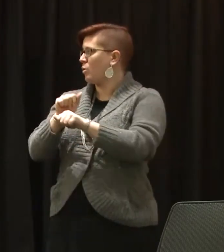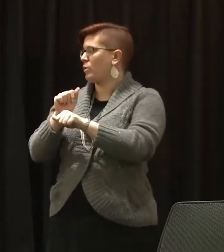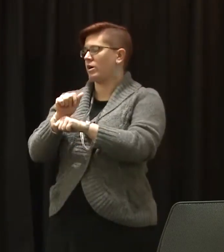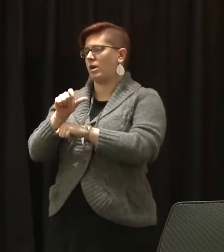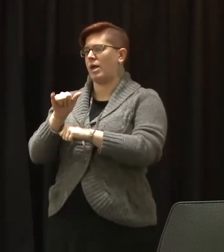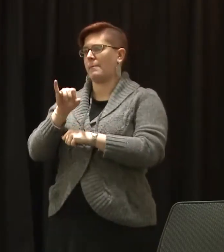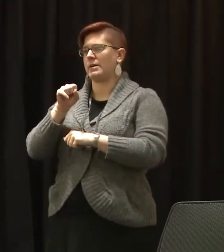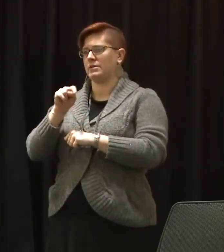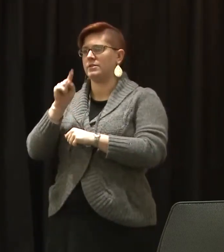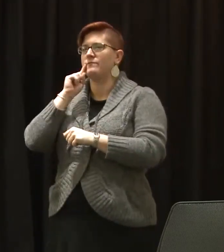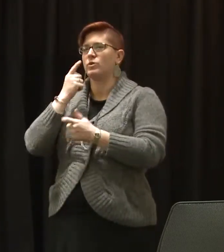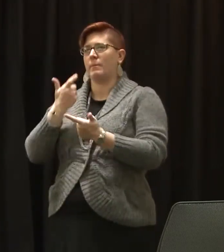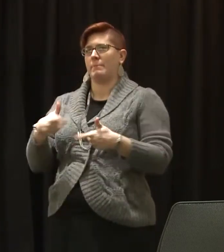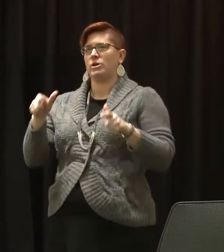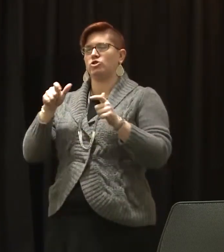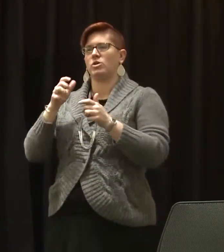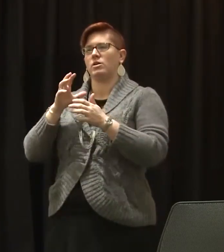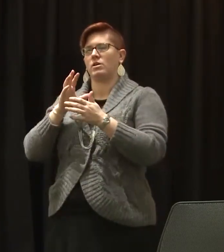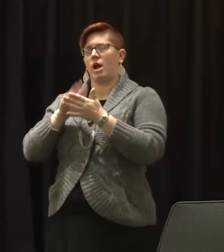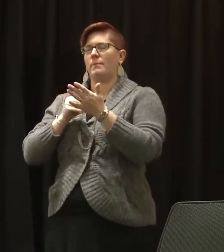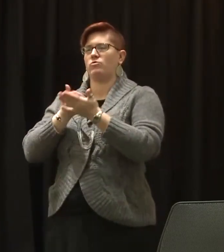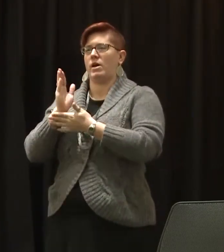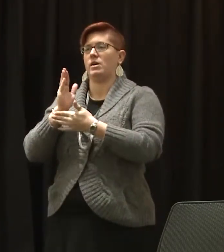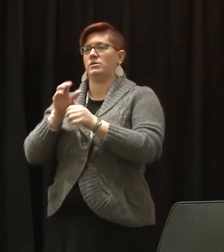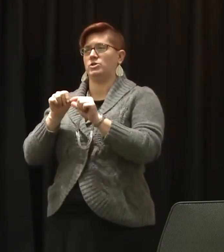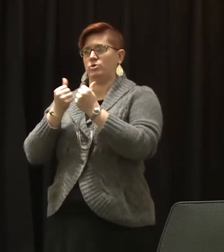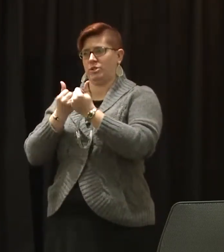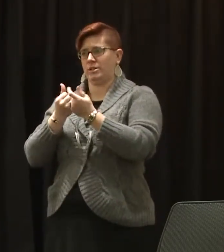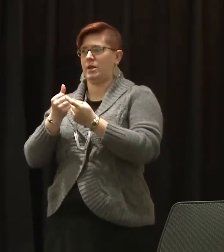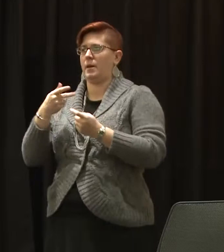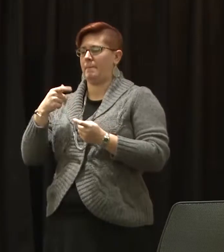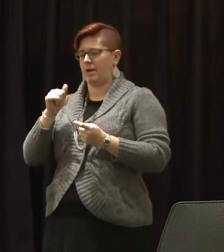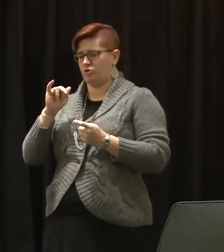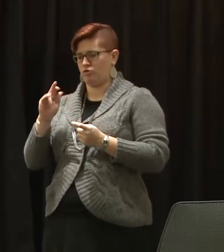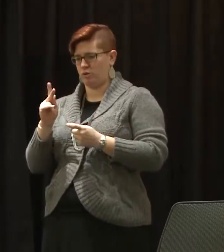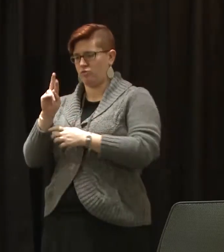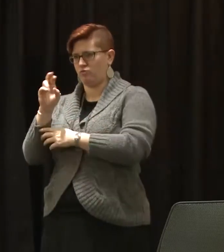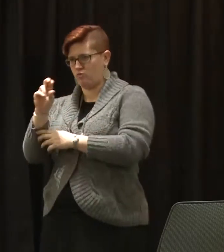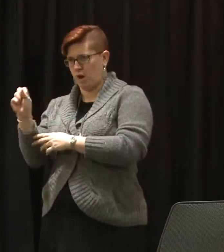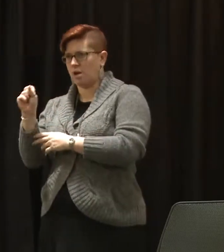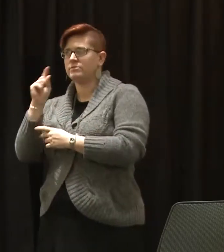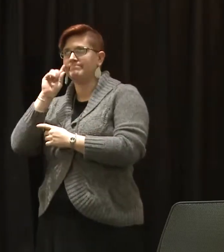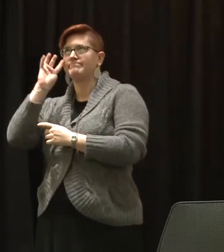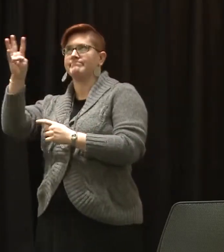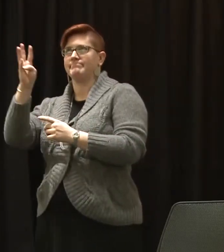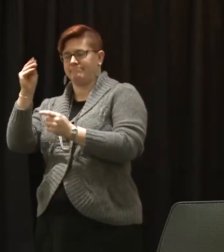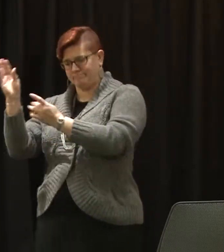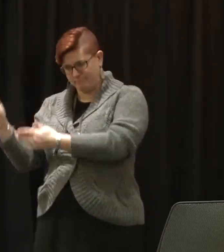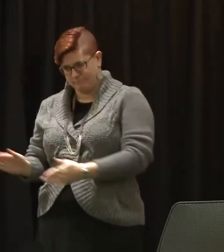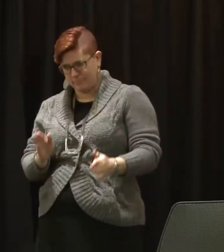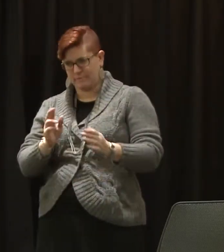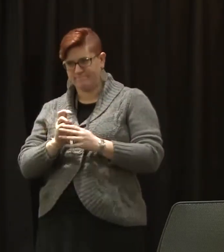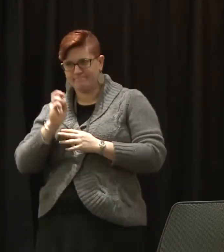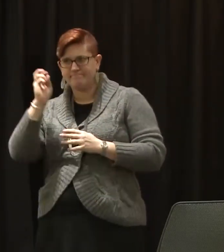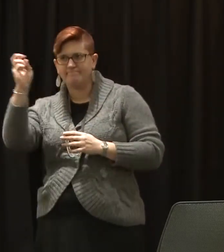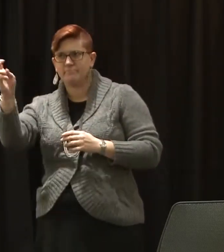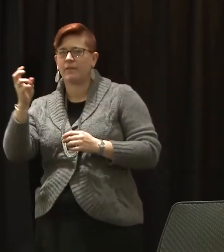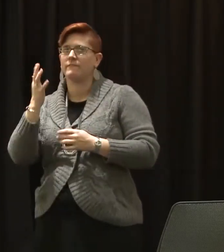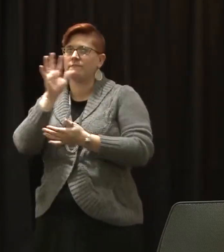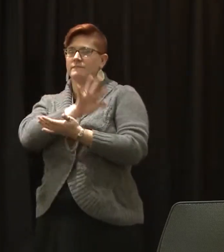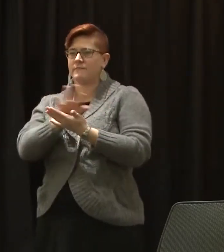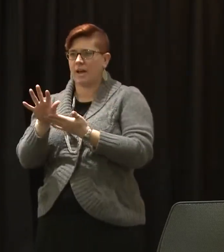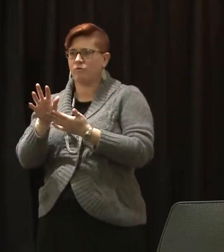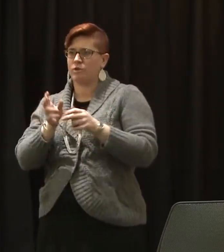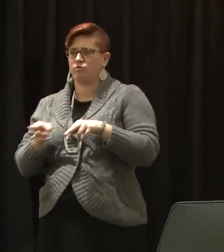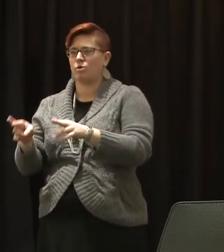major copyright association, Patrick Ross conceived, planned, and headed out on a 5-week road trip across the country